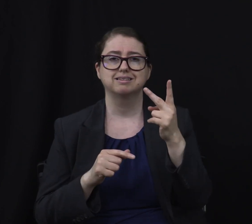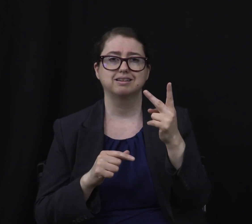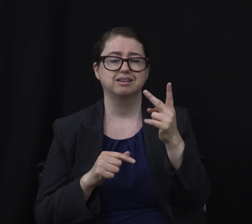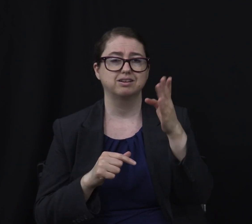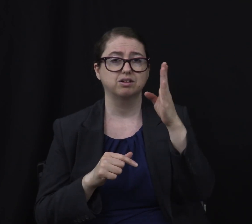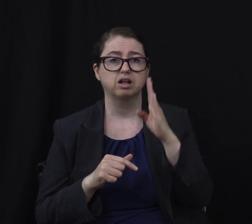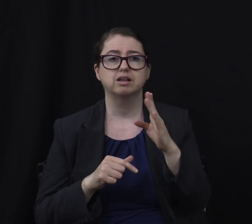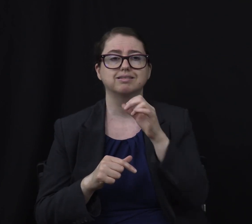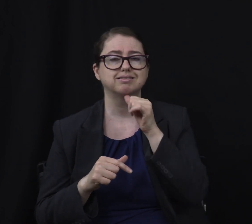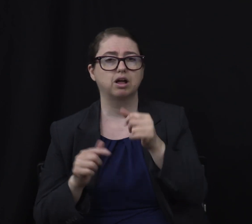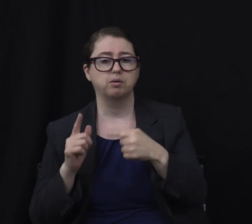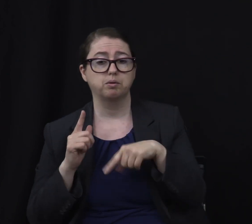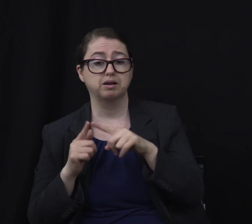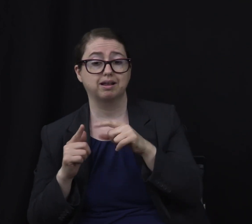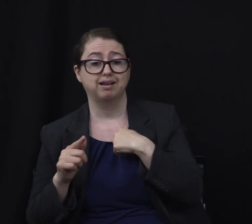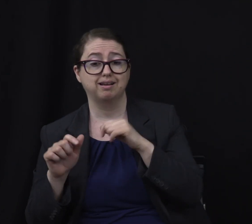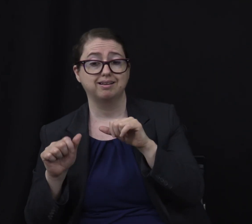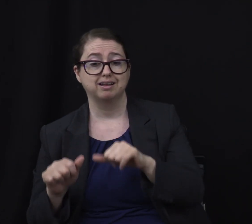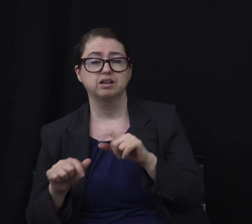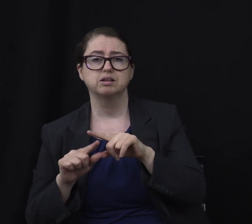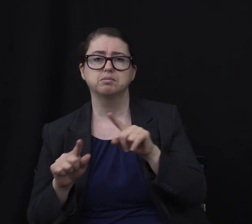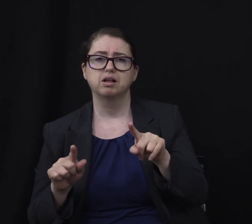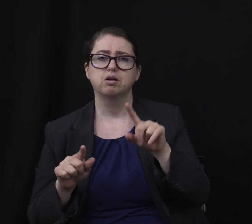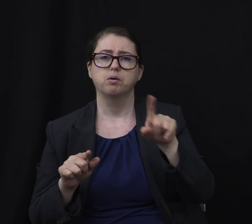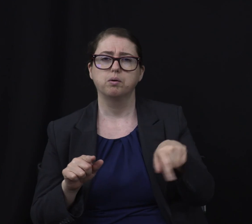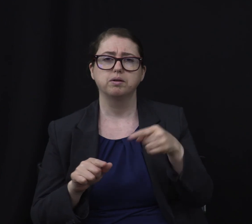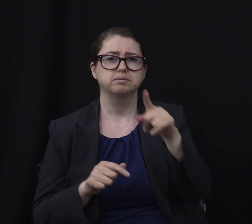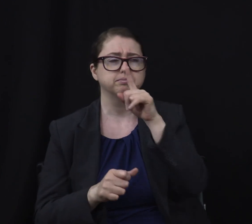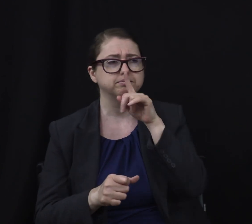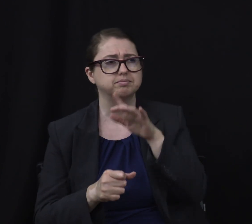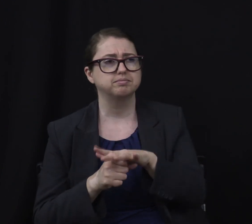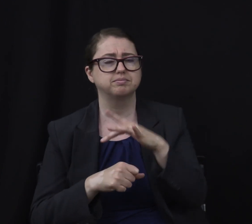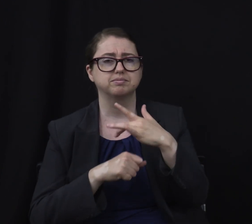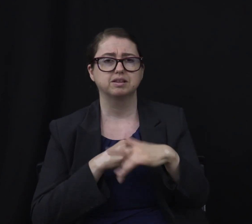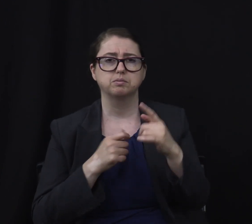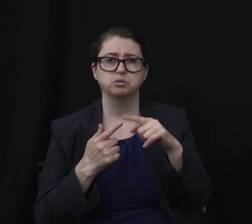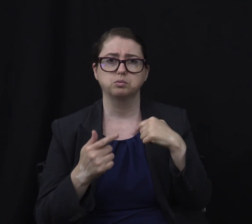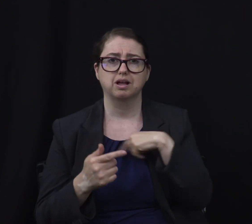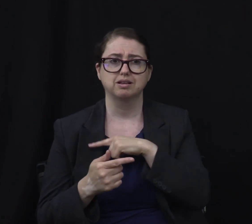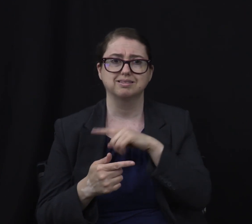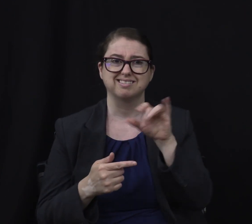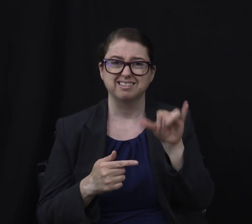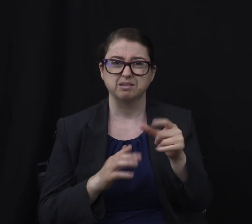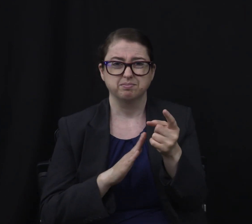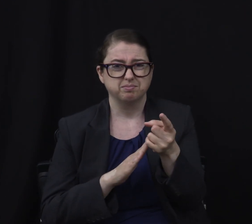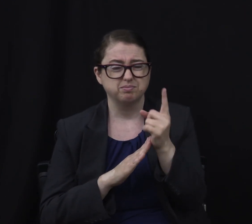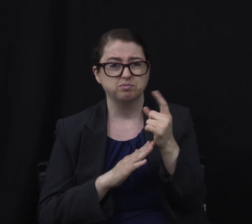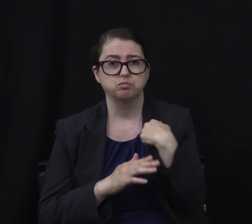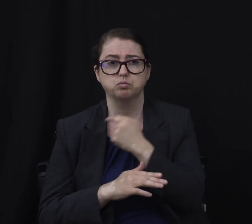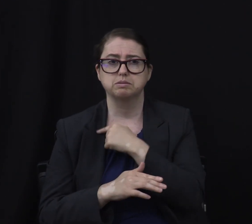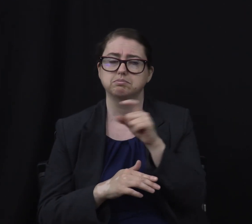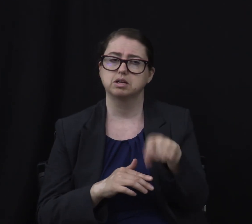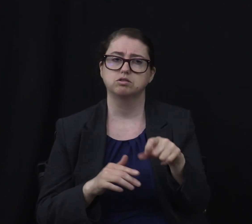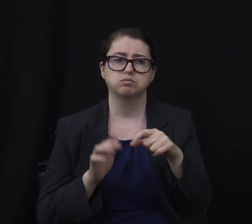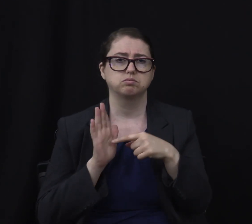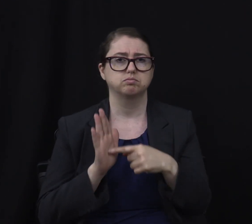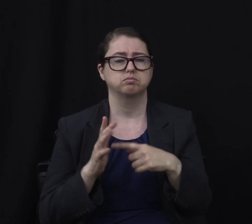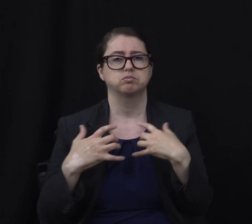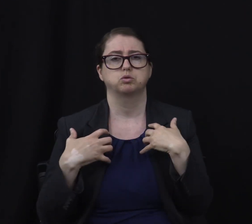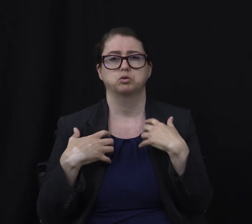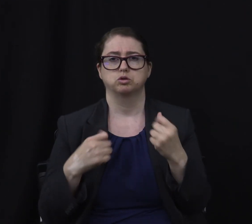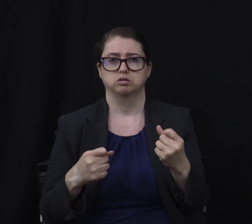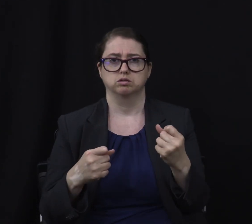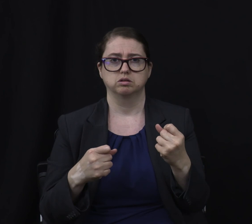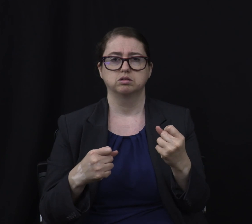when only his promises are available to us. It is then when we must show courage. This was the